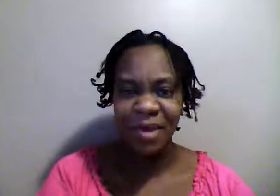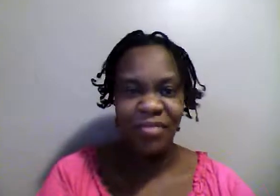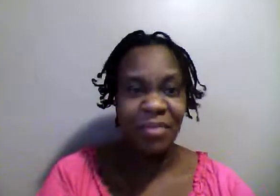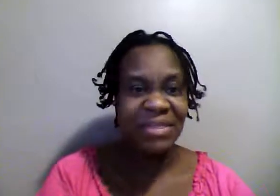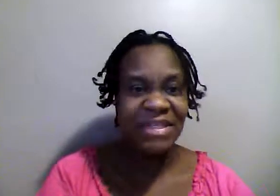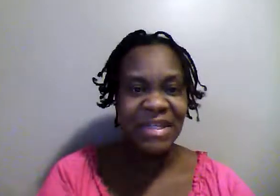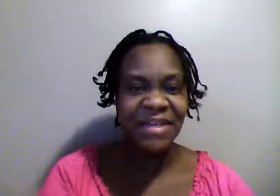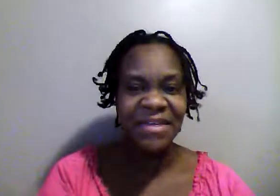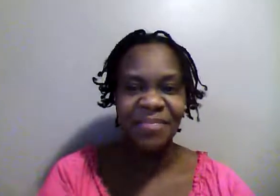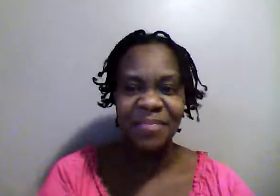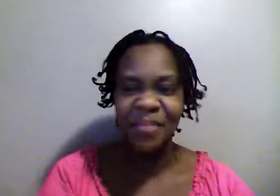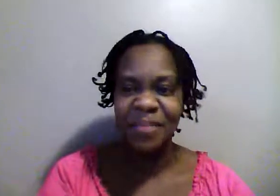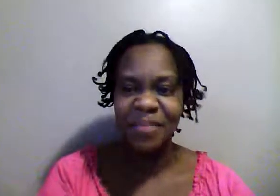from seed?